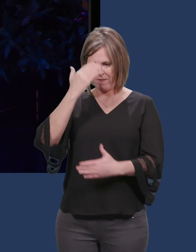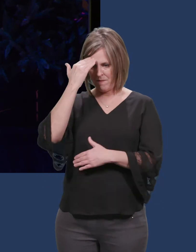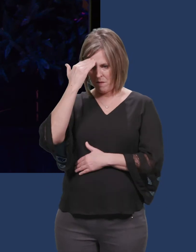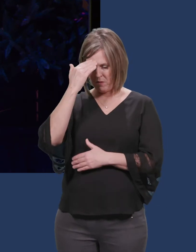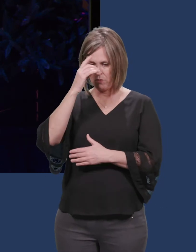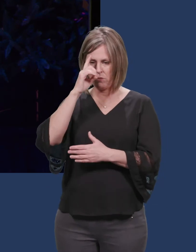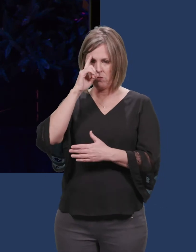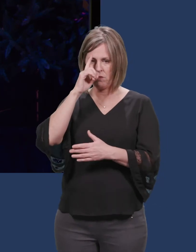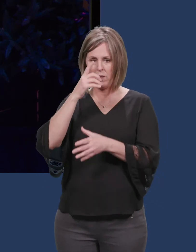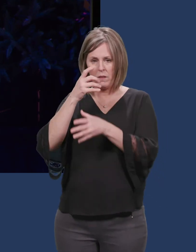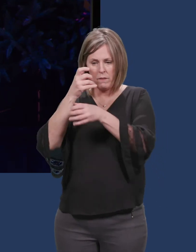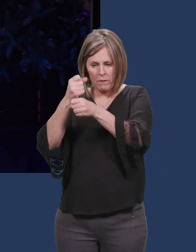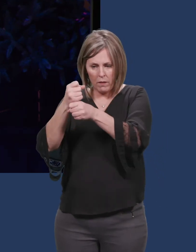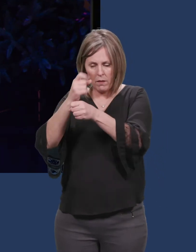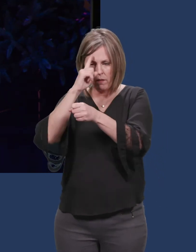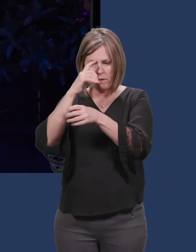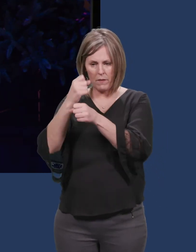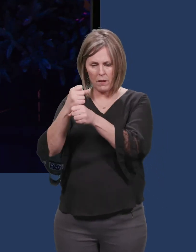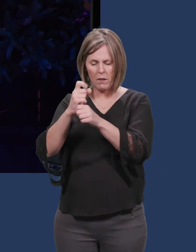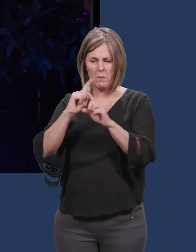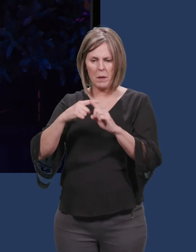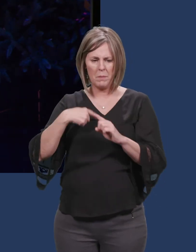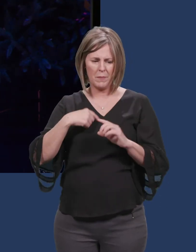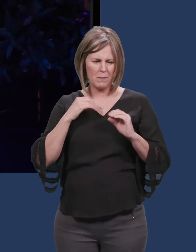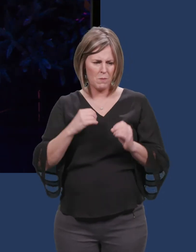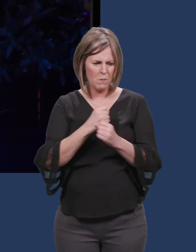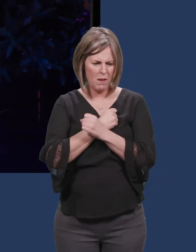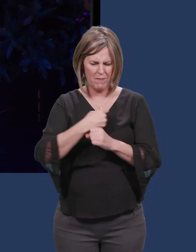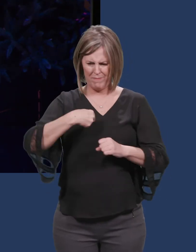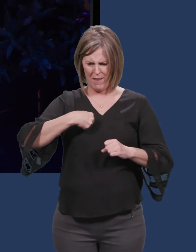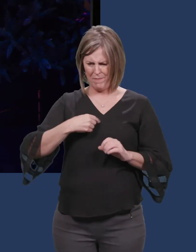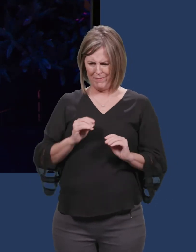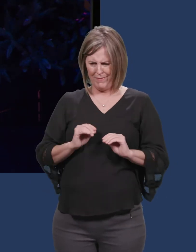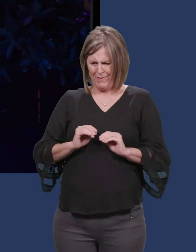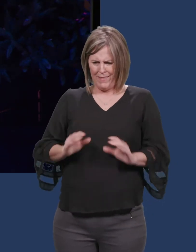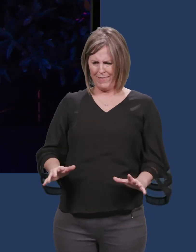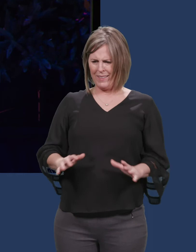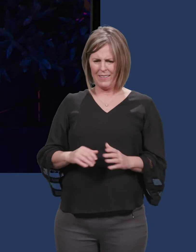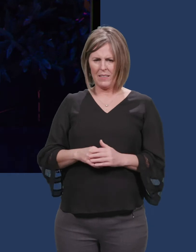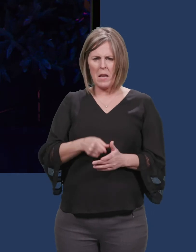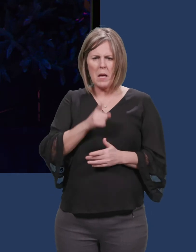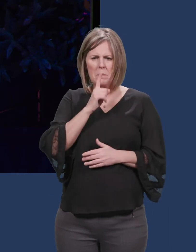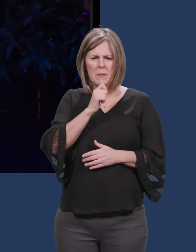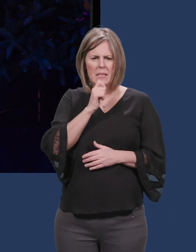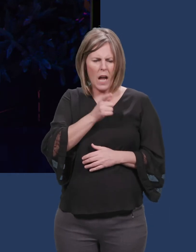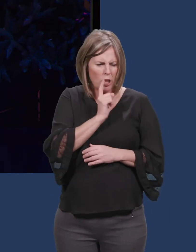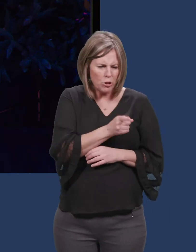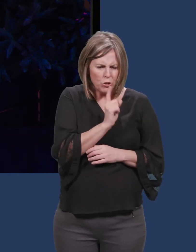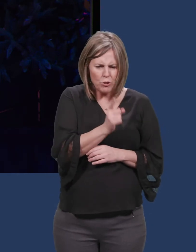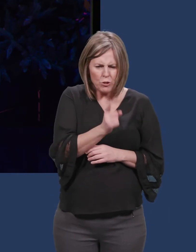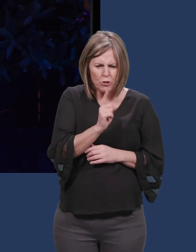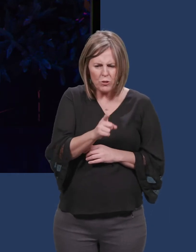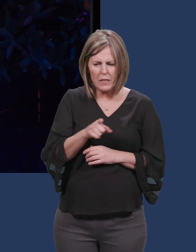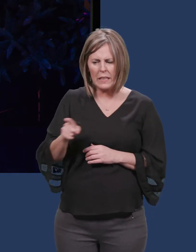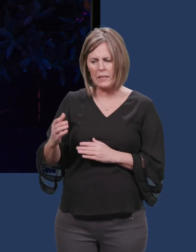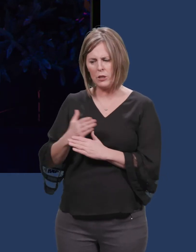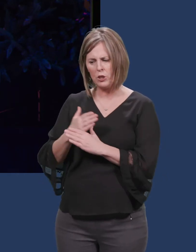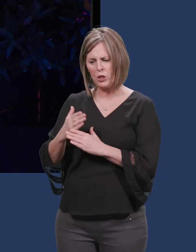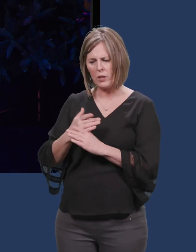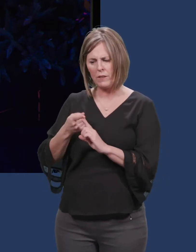if I sacrifice, but I don't have love, I'm nothing. He's not scolding. He's sharing out of his